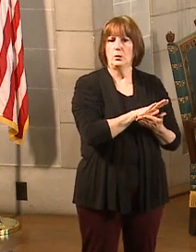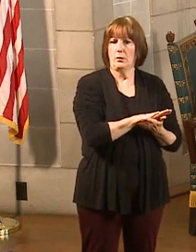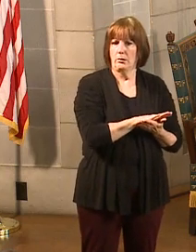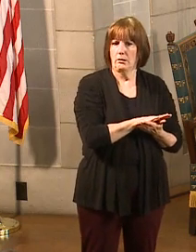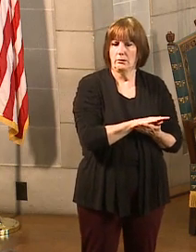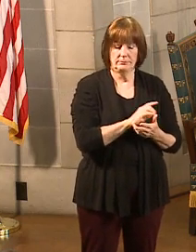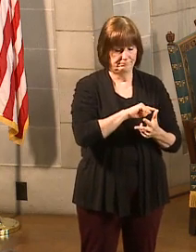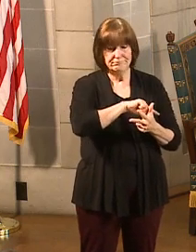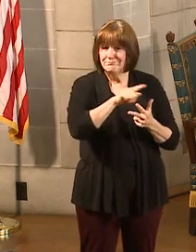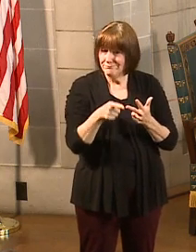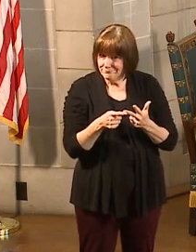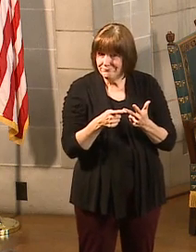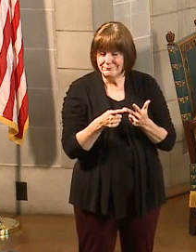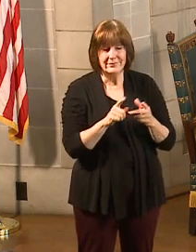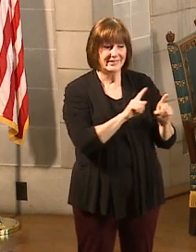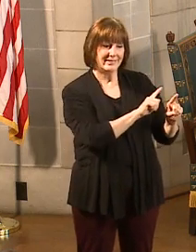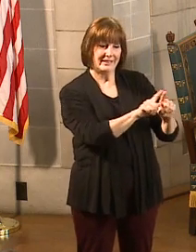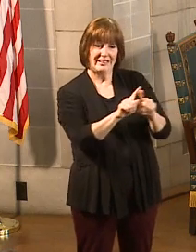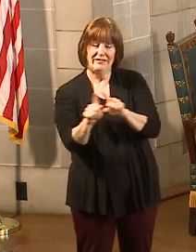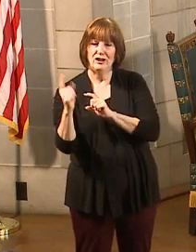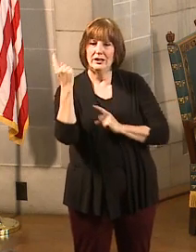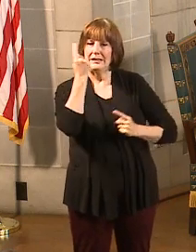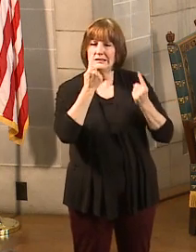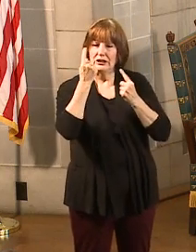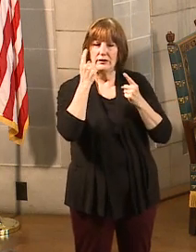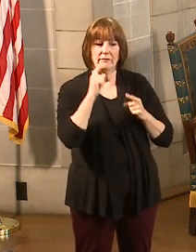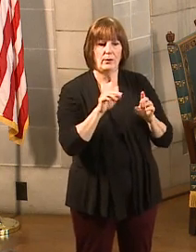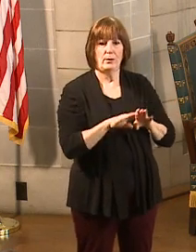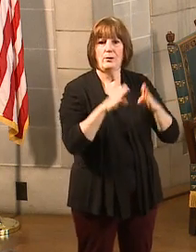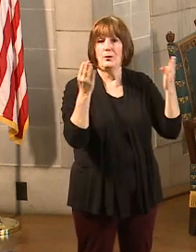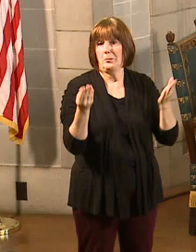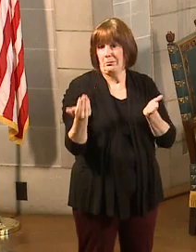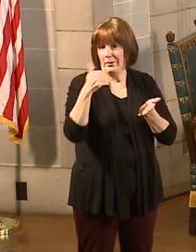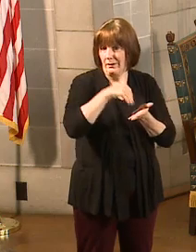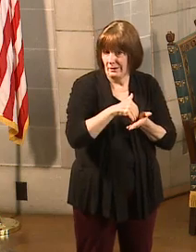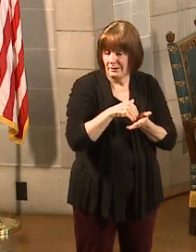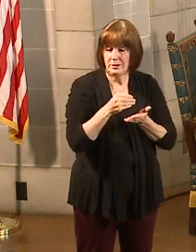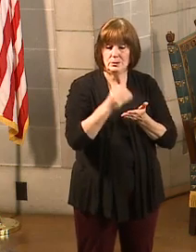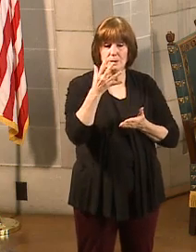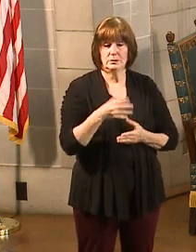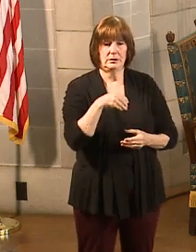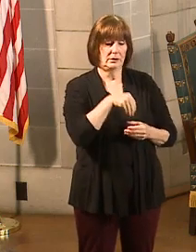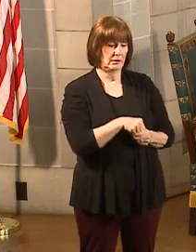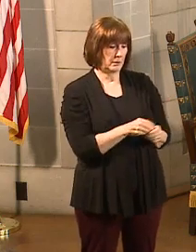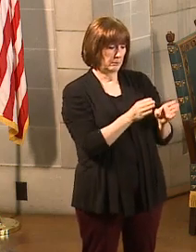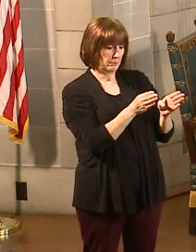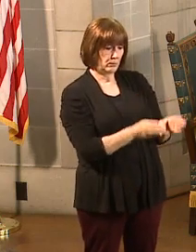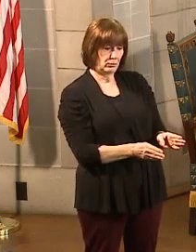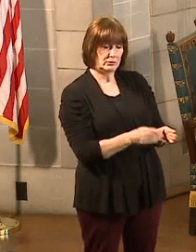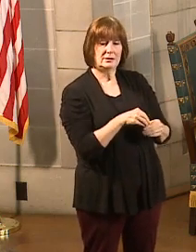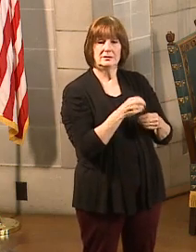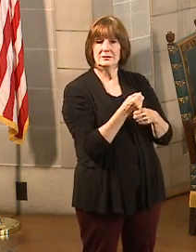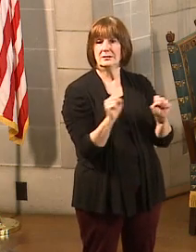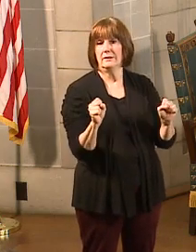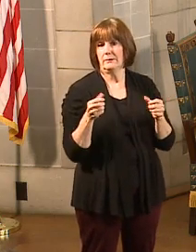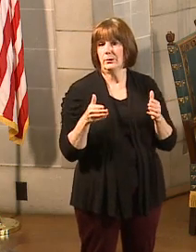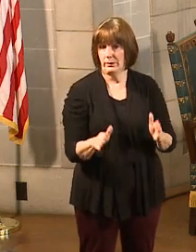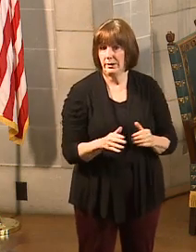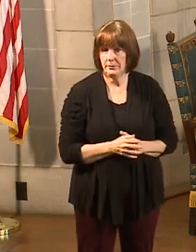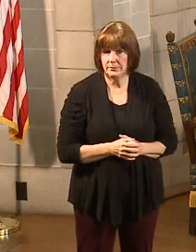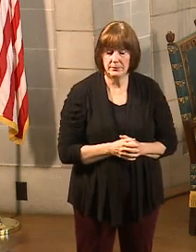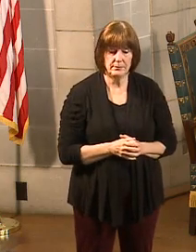these things bring different considerations when we look at plans for reopening and having students in for in-person classes in a safe and effective